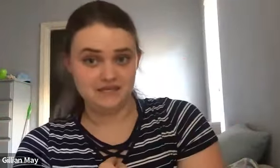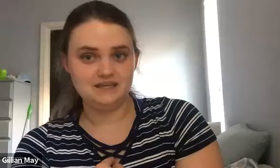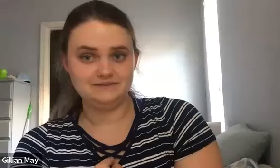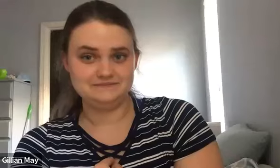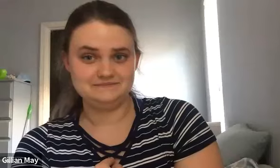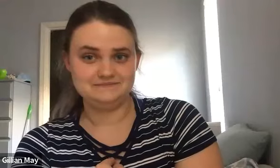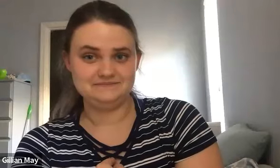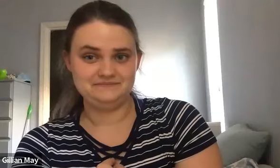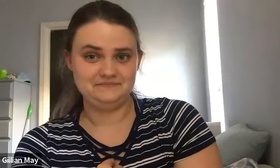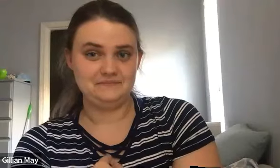me,